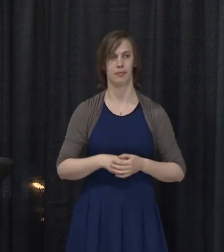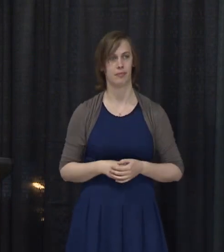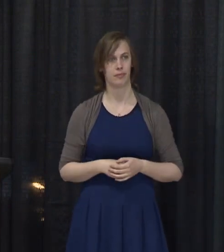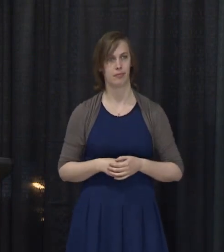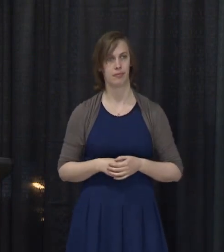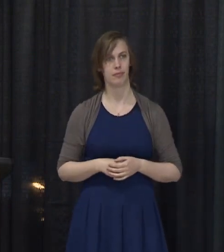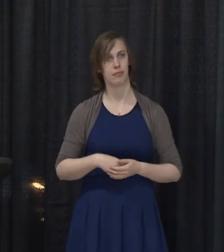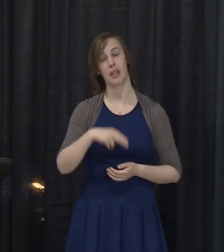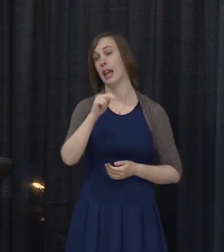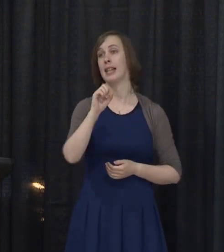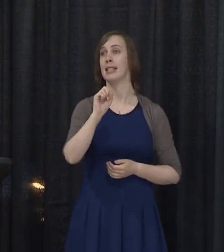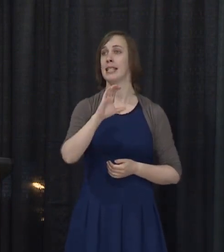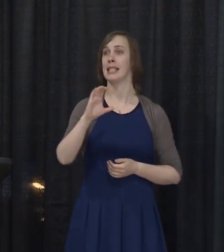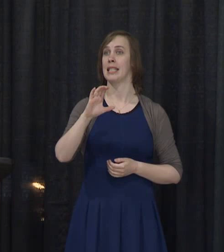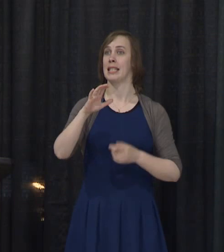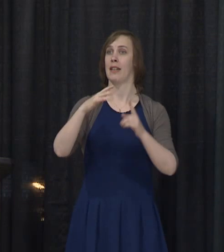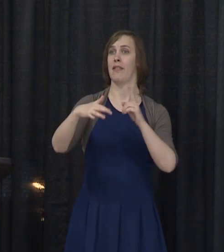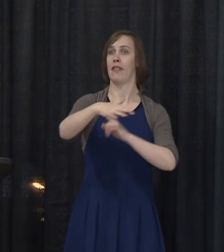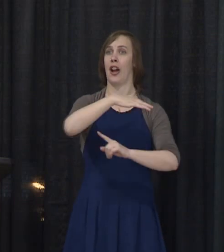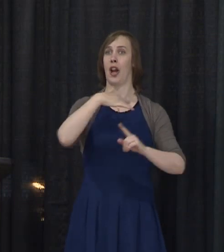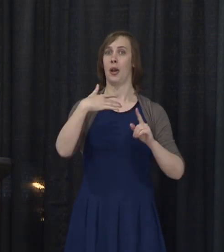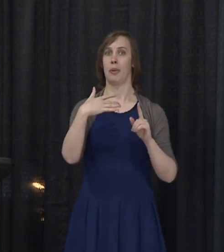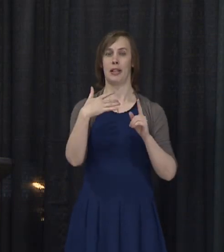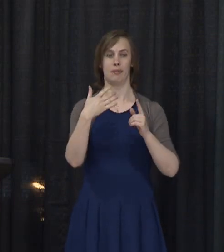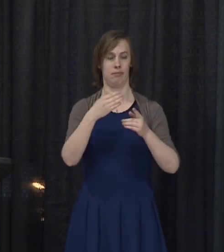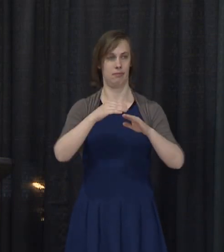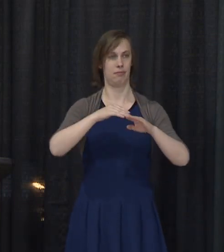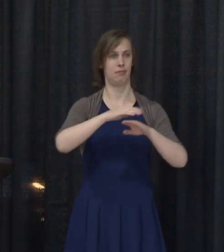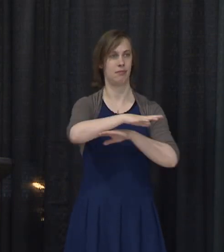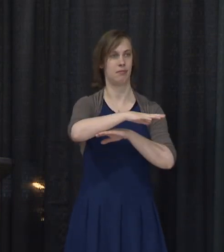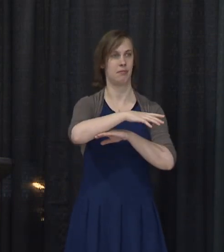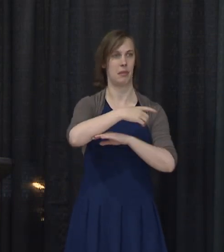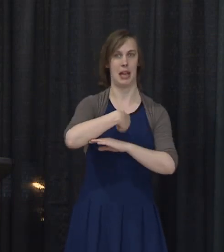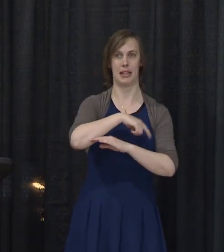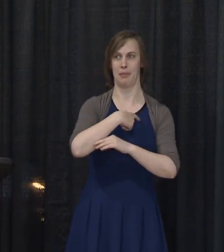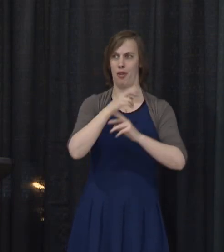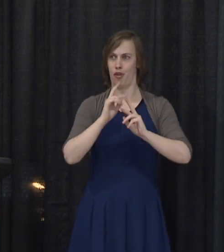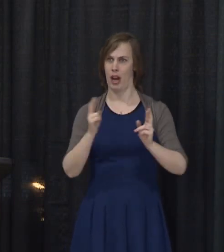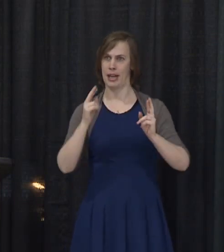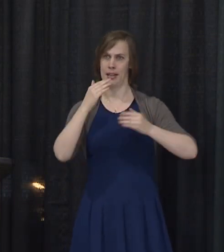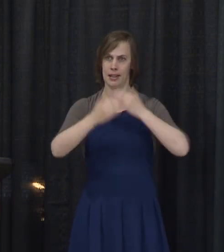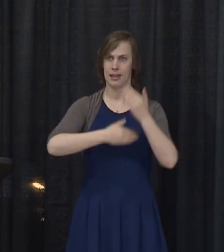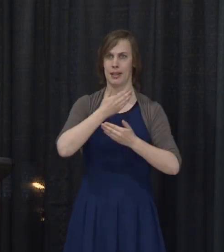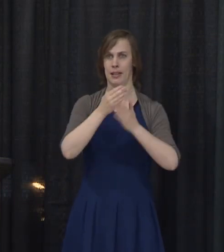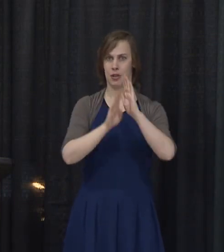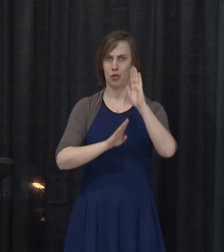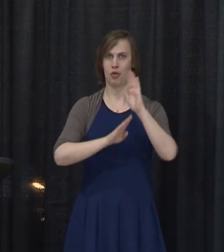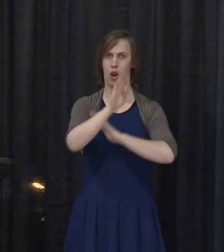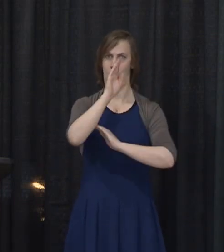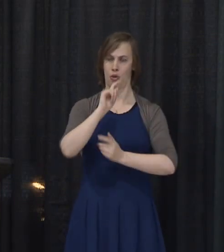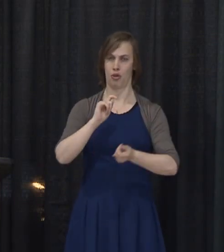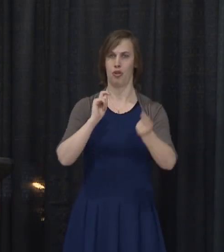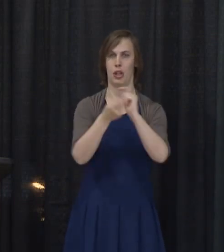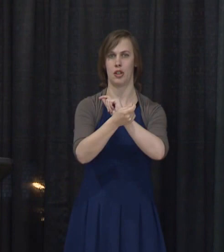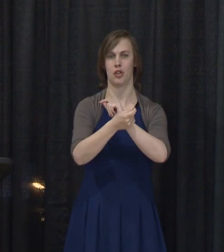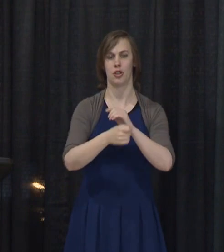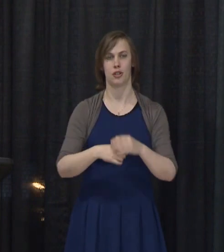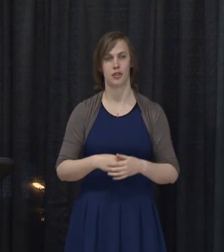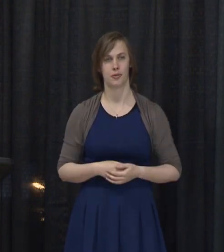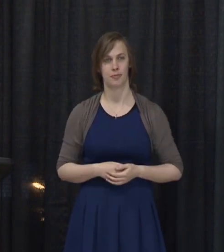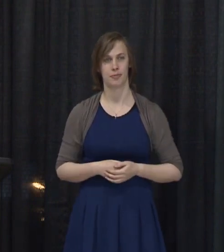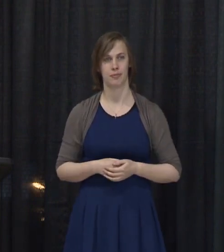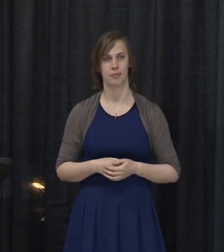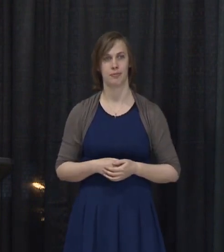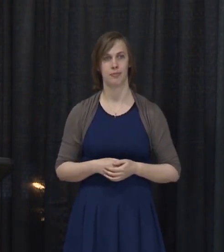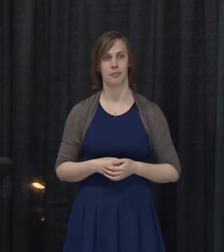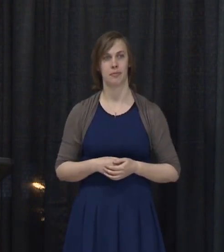the corners of our minds, to get out of a box, out of a rut, and ready to grow. During my time